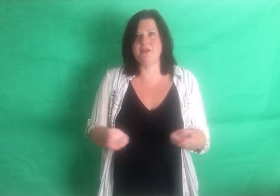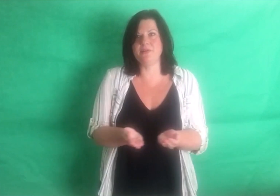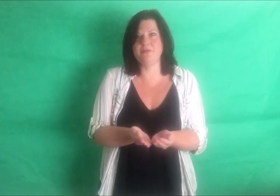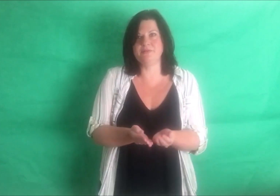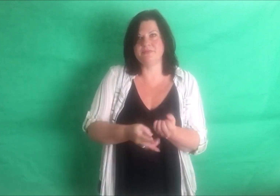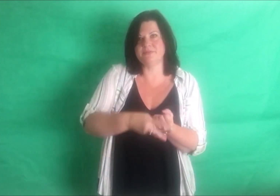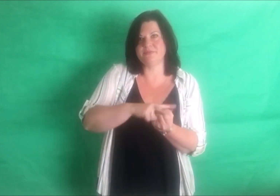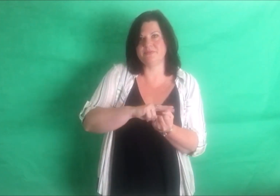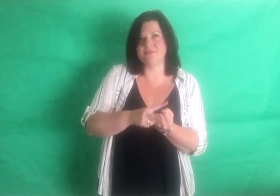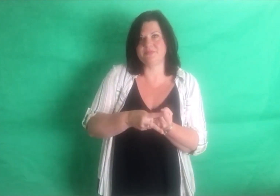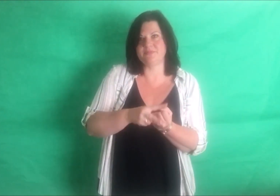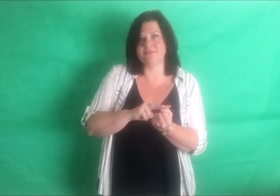Marrow